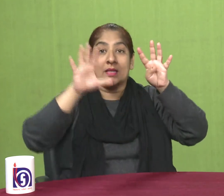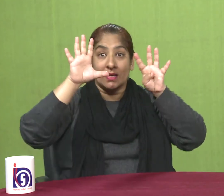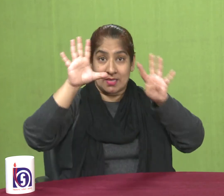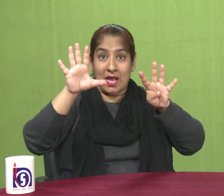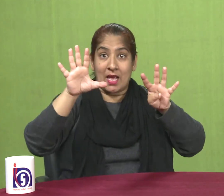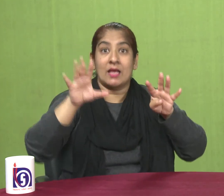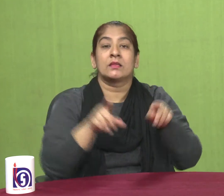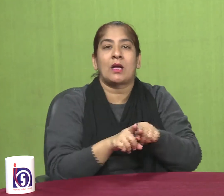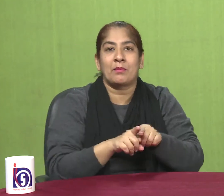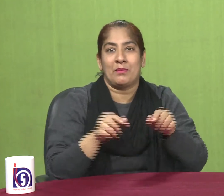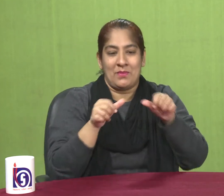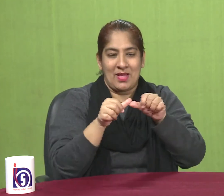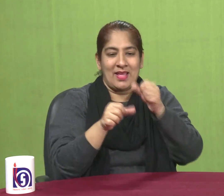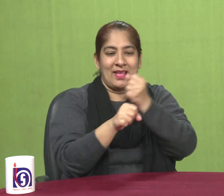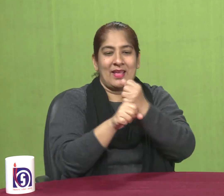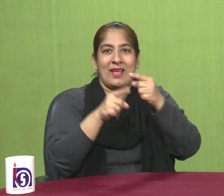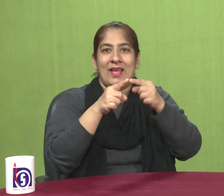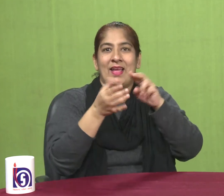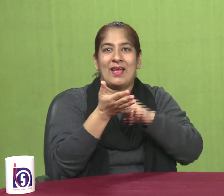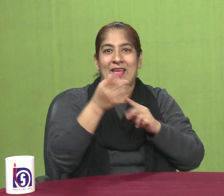Ninth point is appointment of